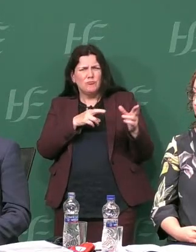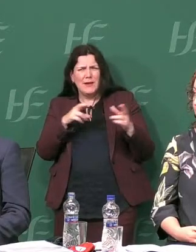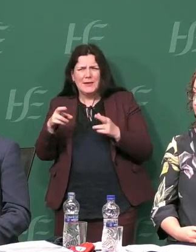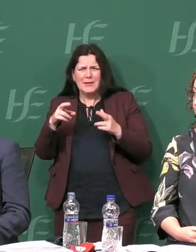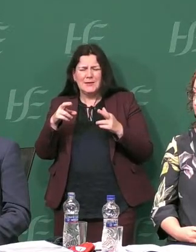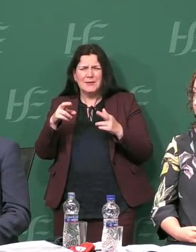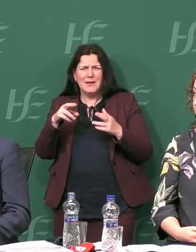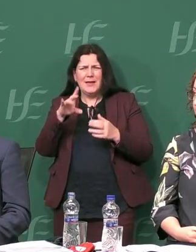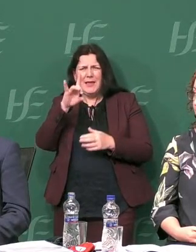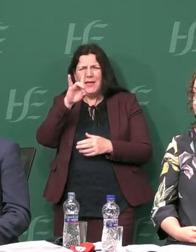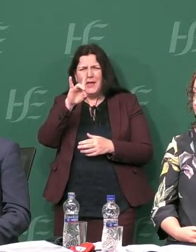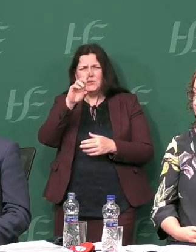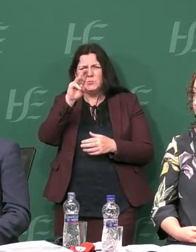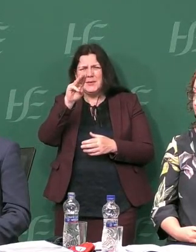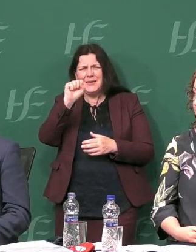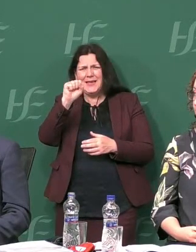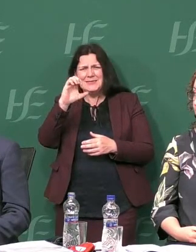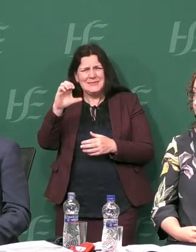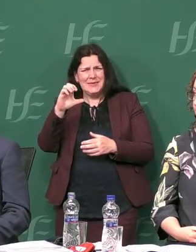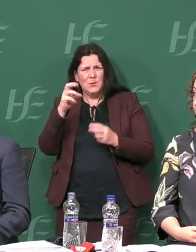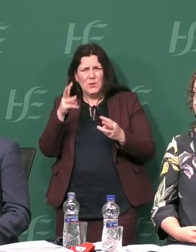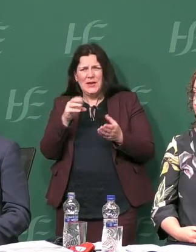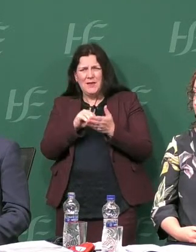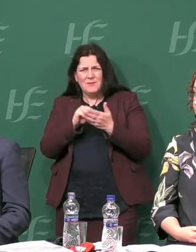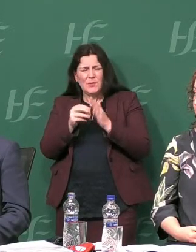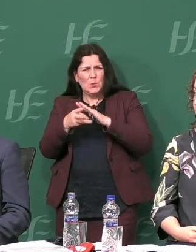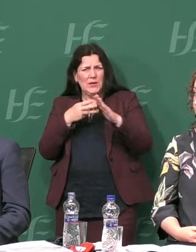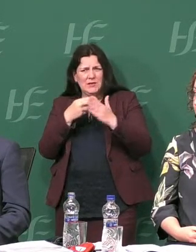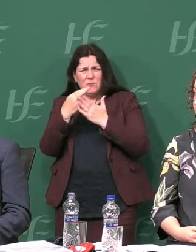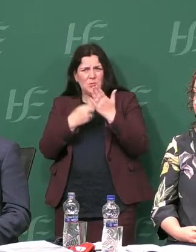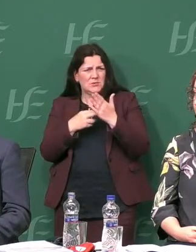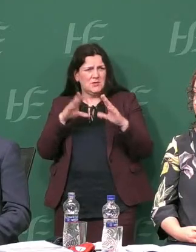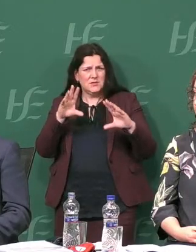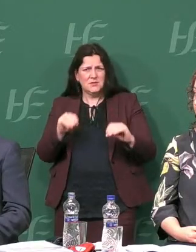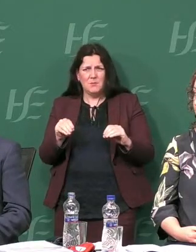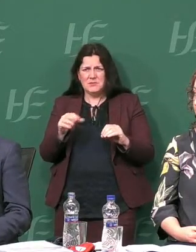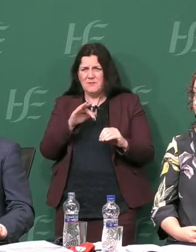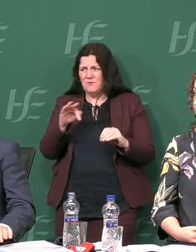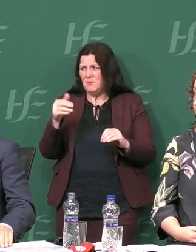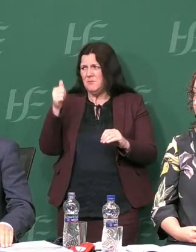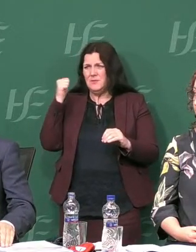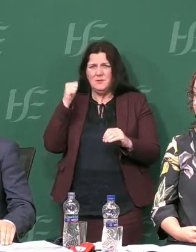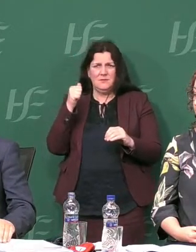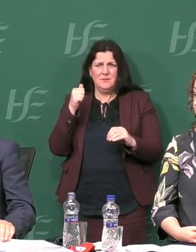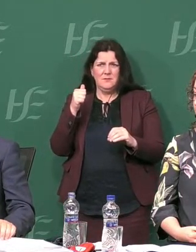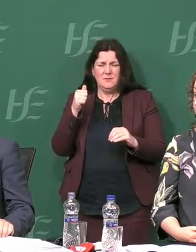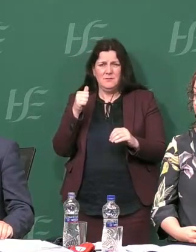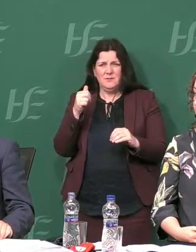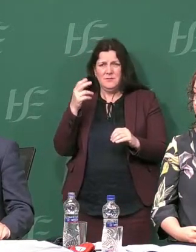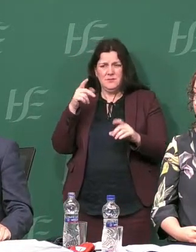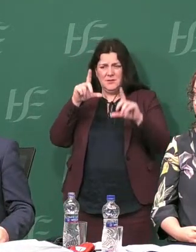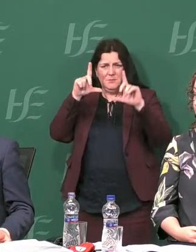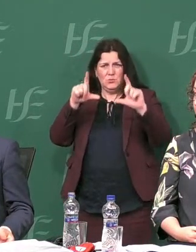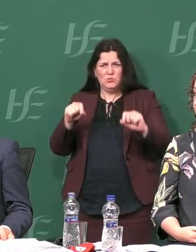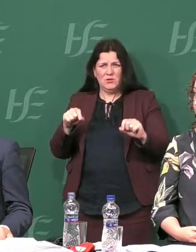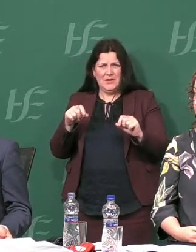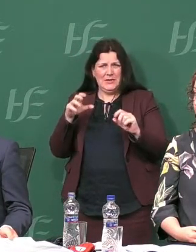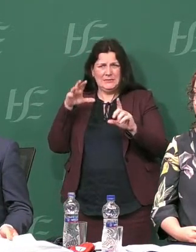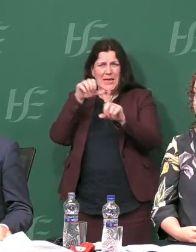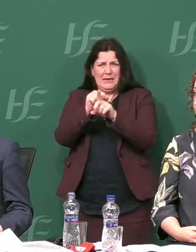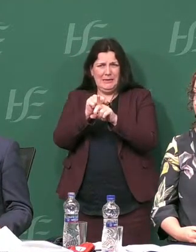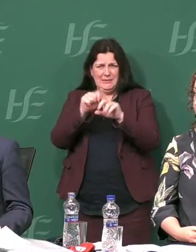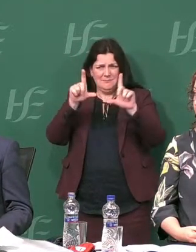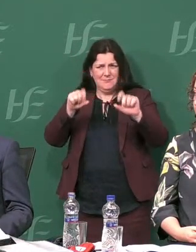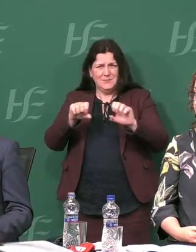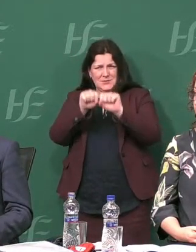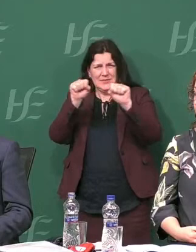the HBSC going to start those weekly reports that they've stopped doing since the ransomware attack? It's, you know, I mean, how